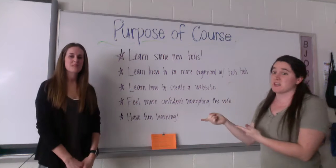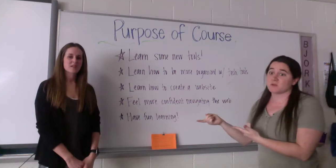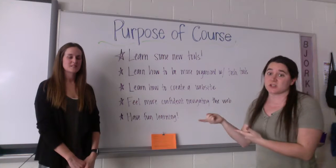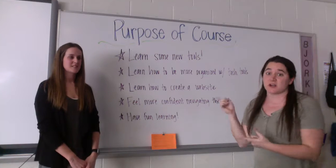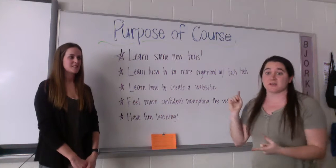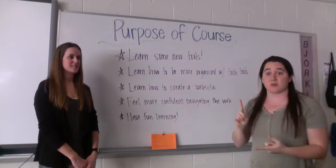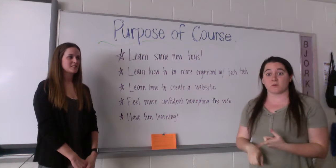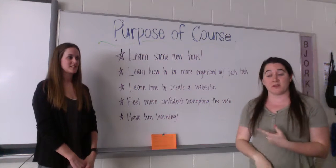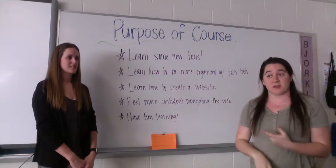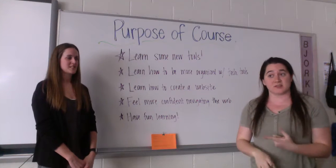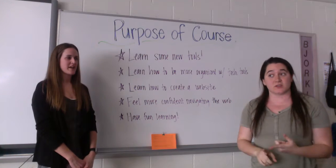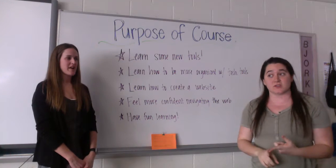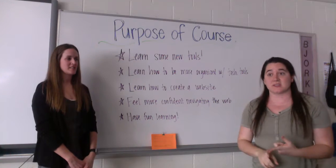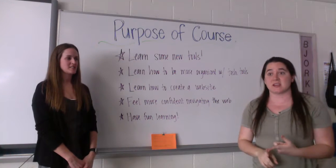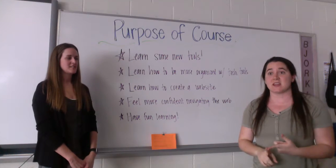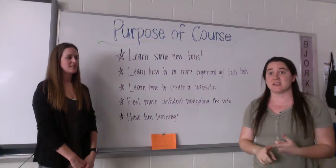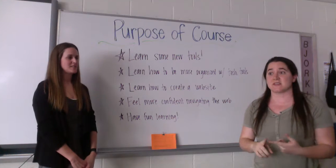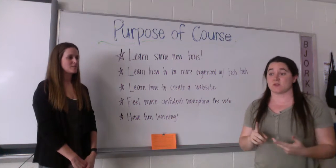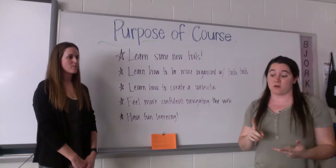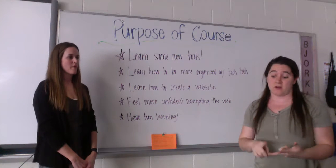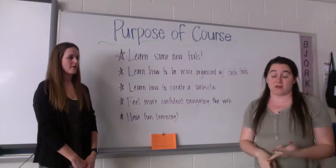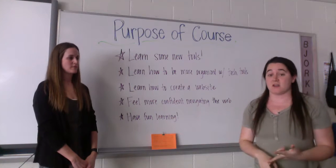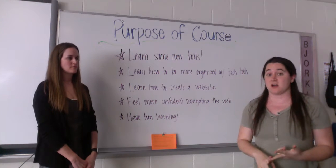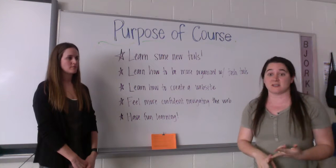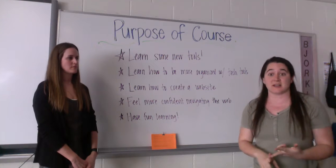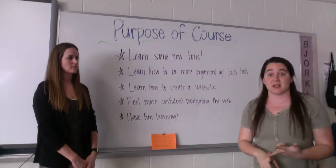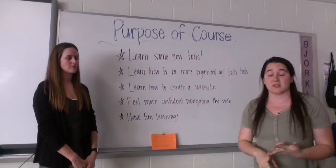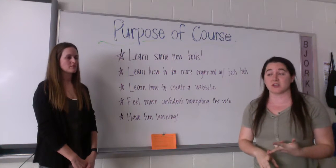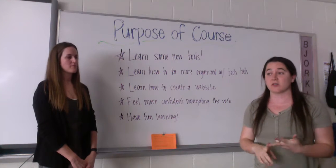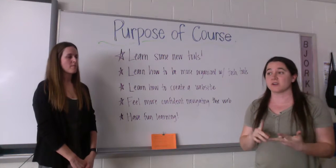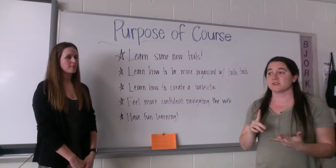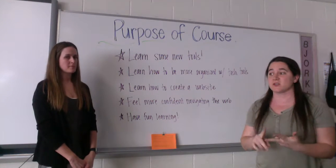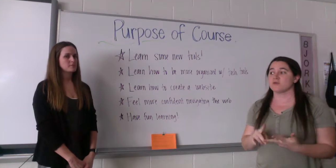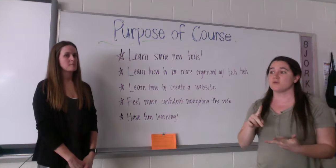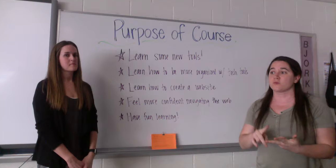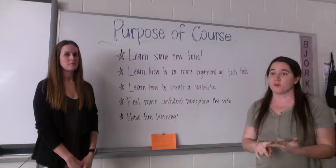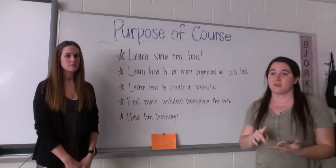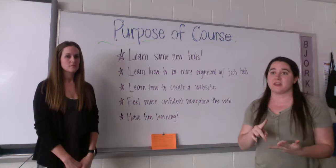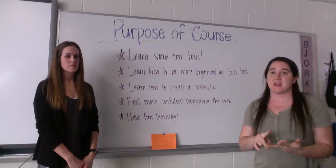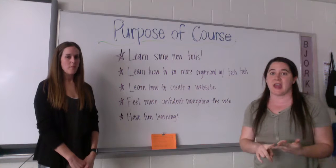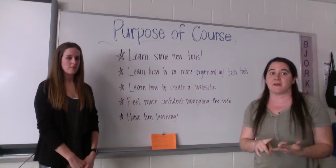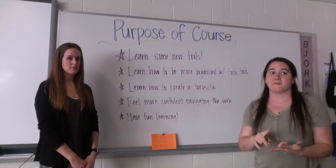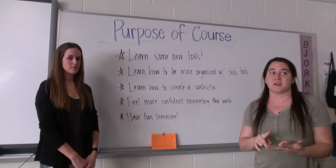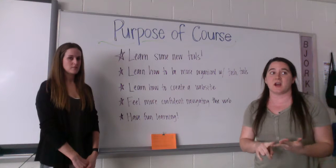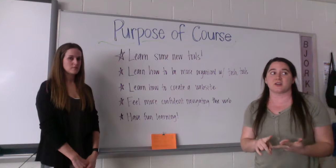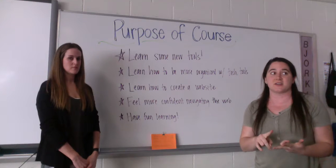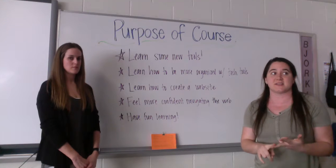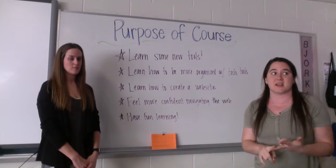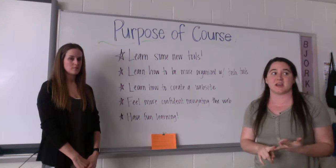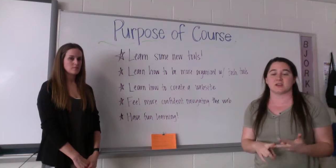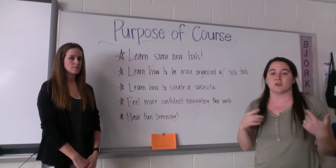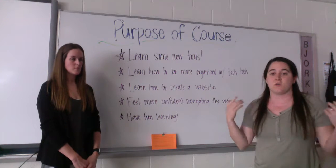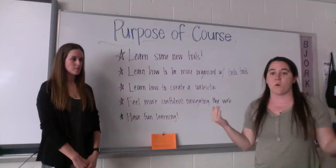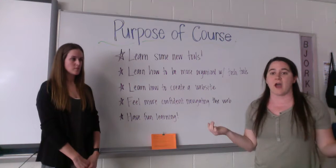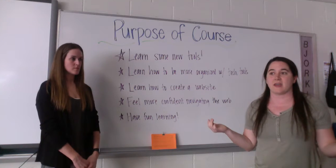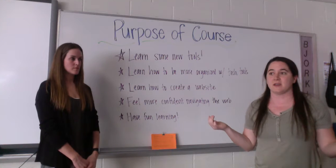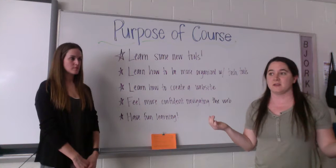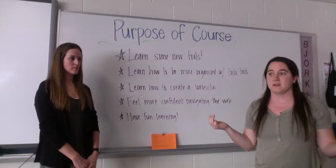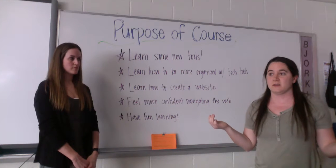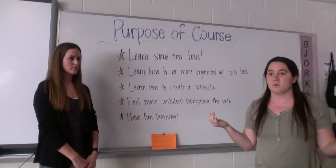language arts or whether it's social studies or our technology course, you really have to understand why. What's